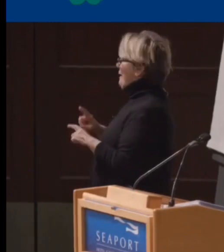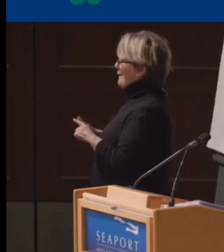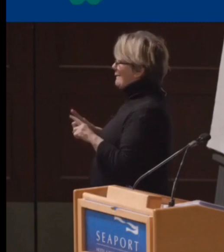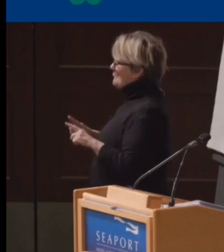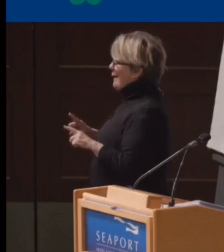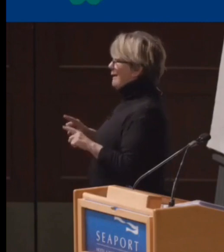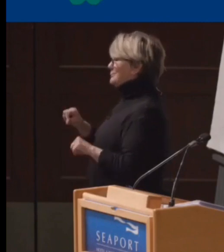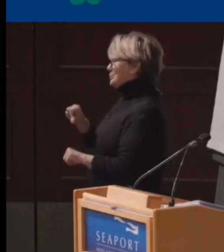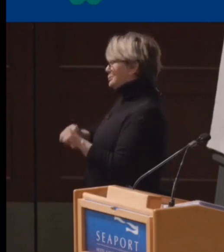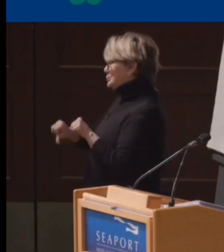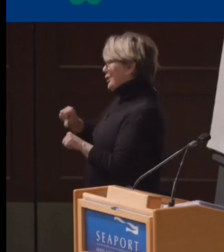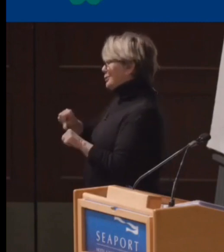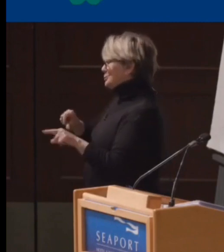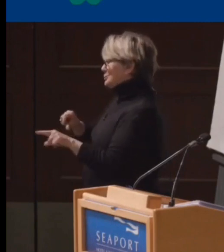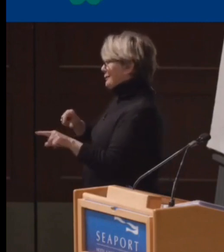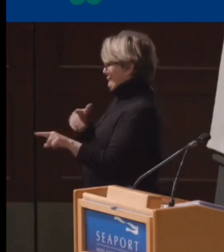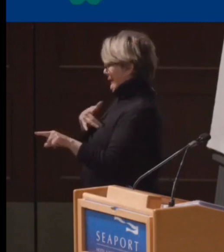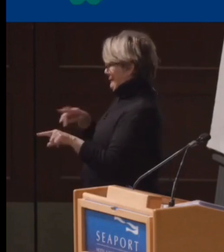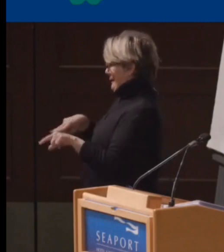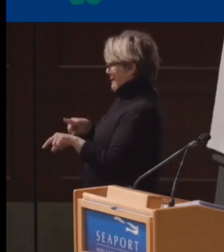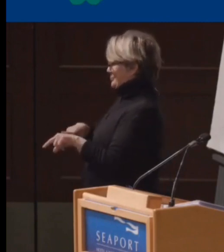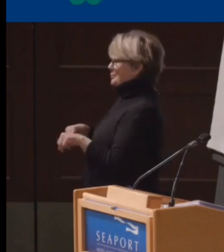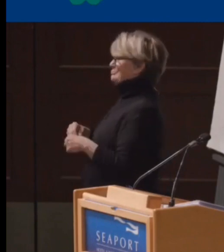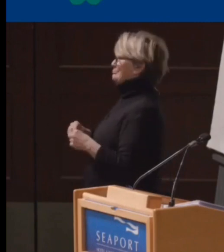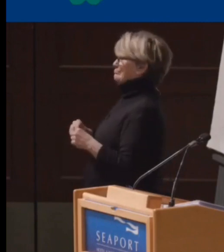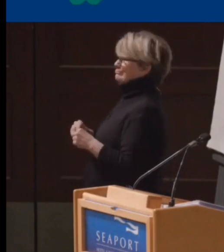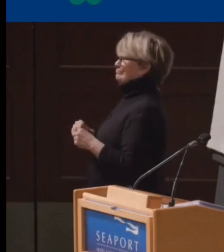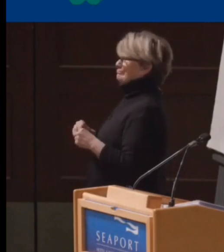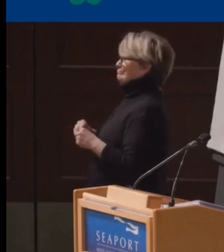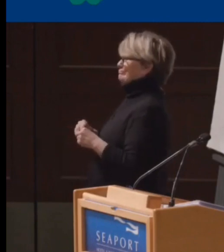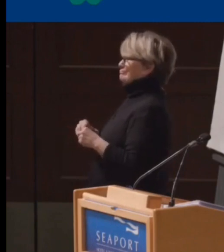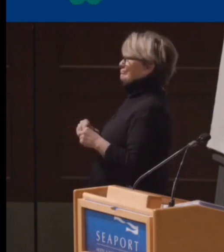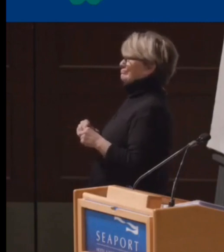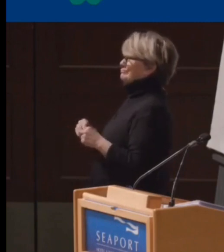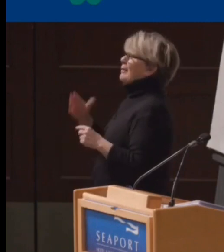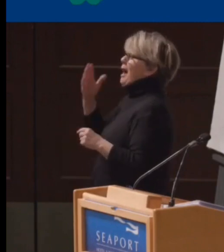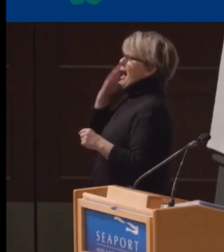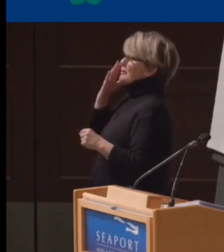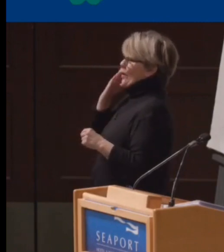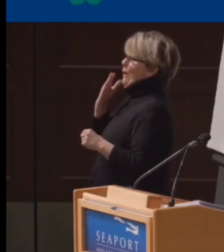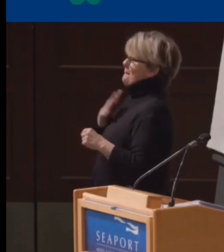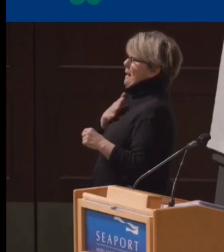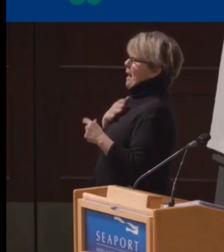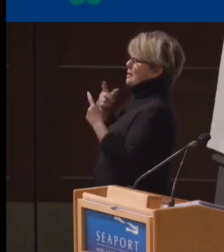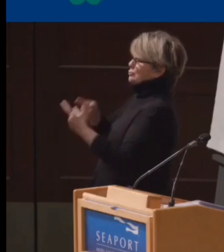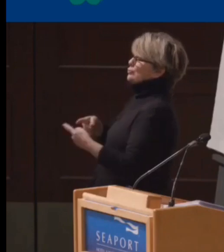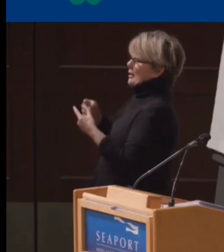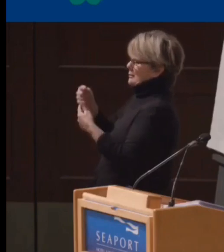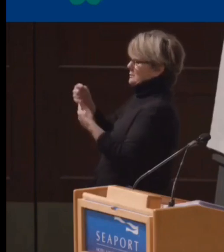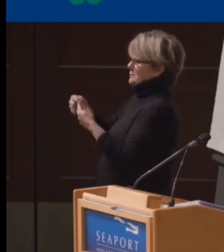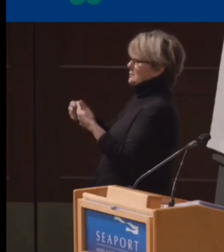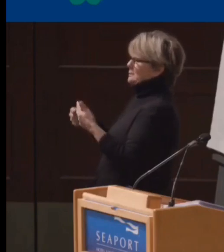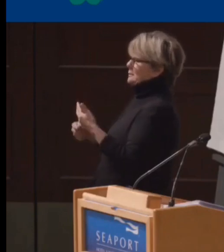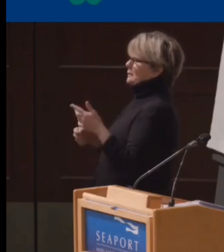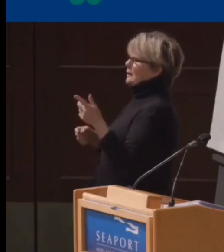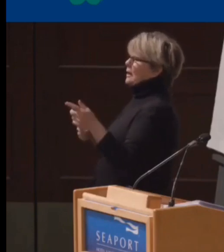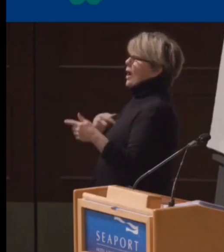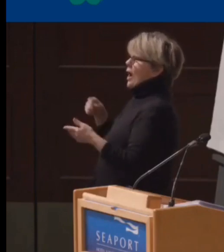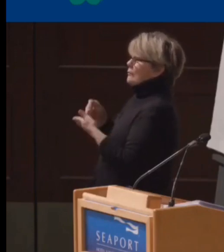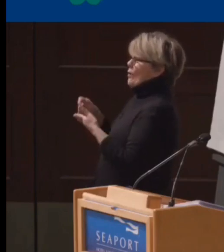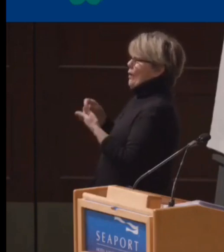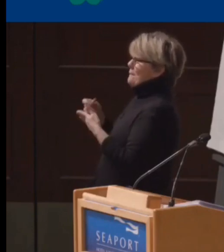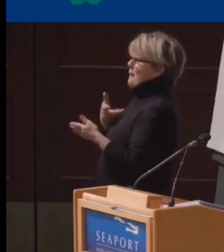situations, it doesn't feel that way. I know what I struggle with, so I wrote my own transition